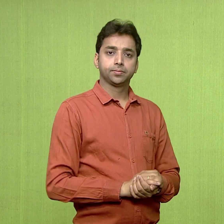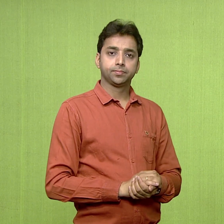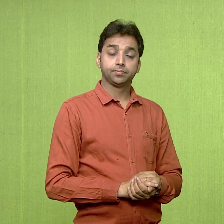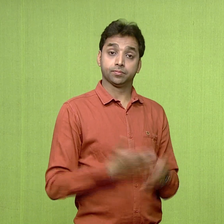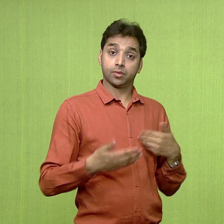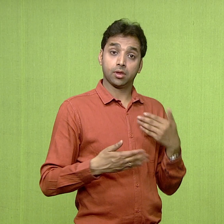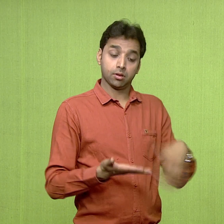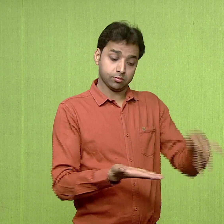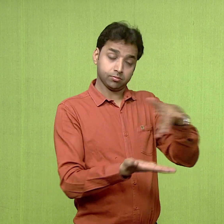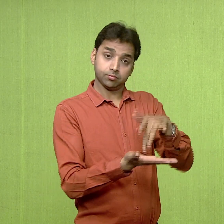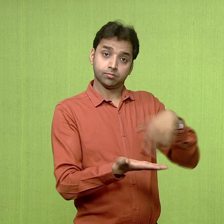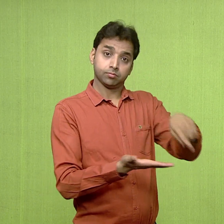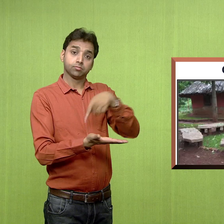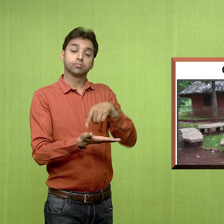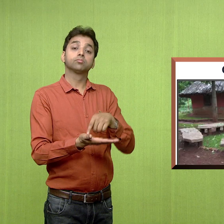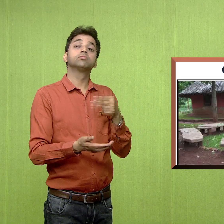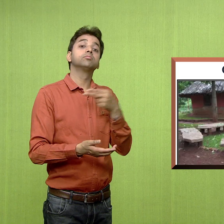This place was called Gurukul,